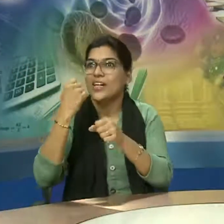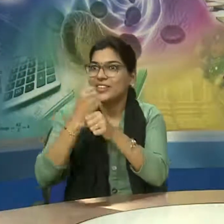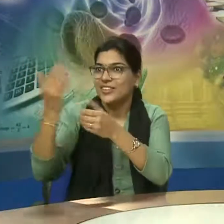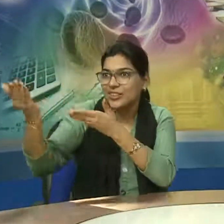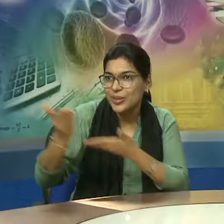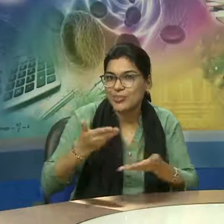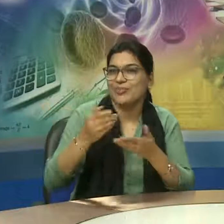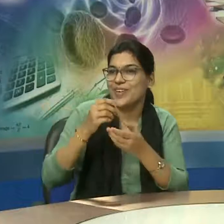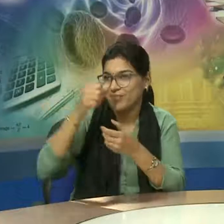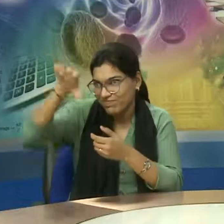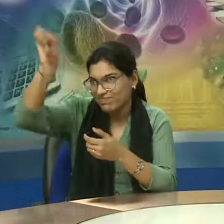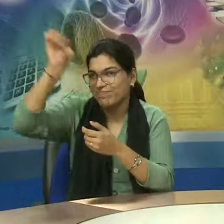India.